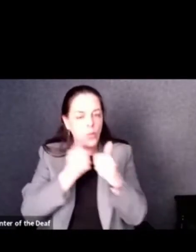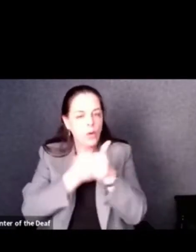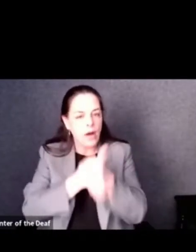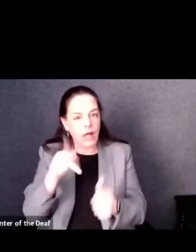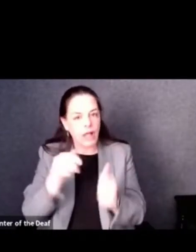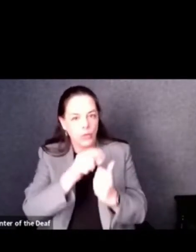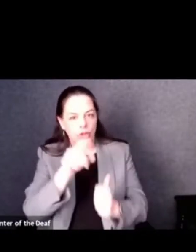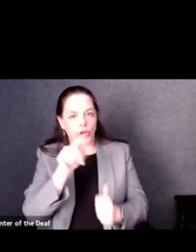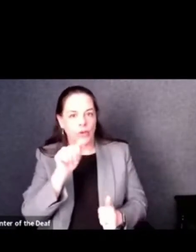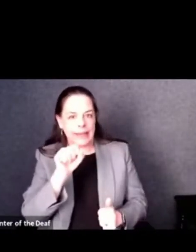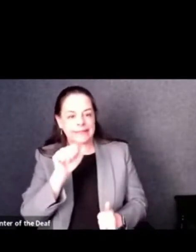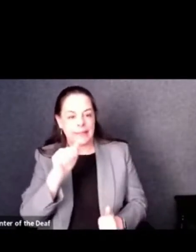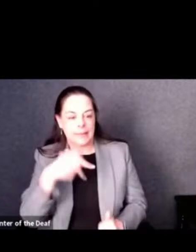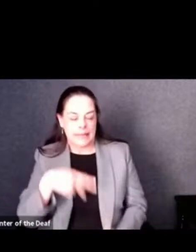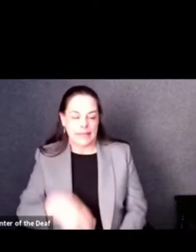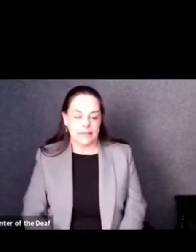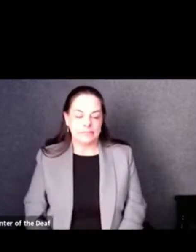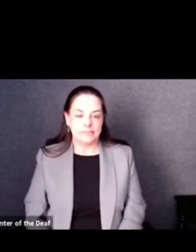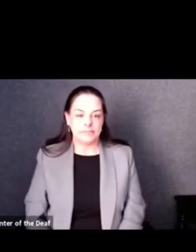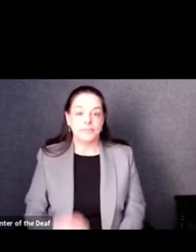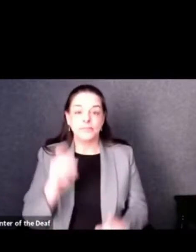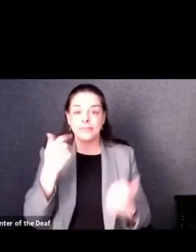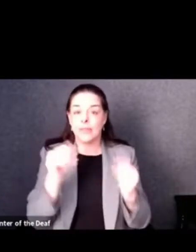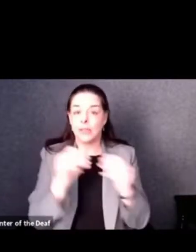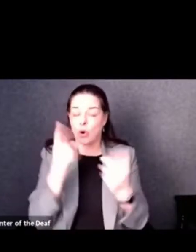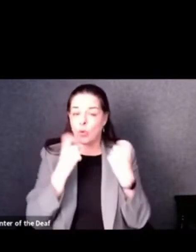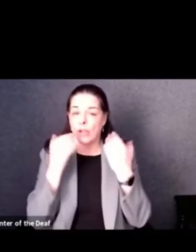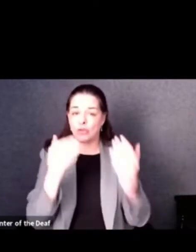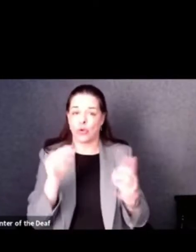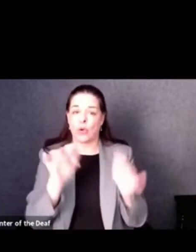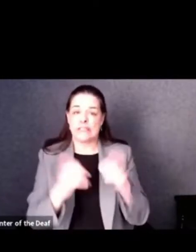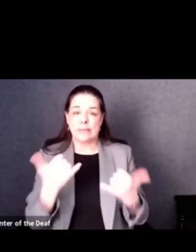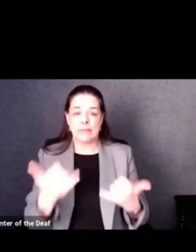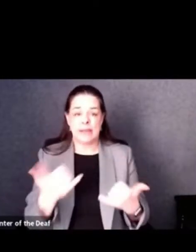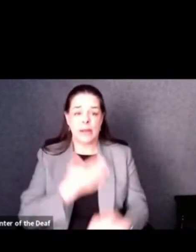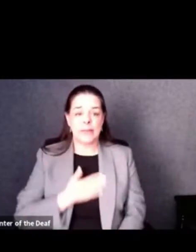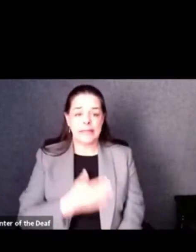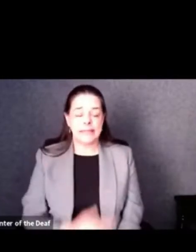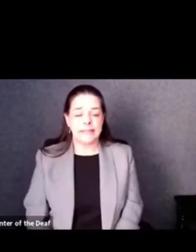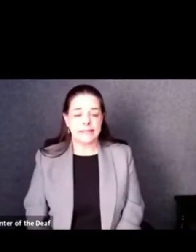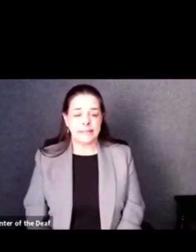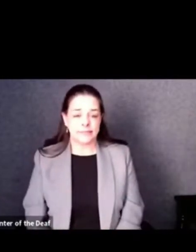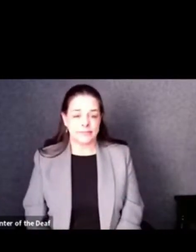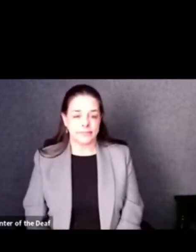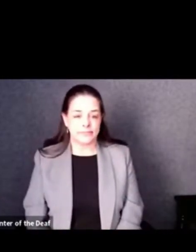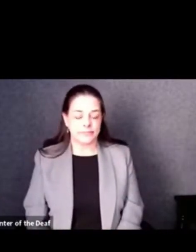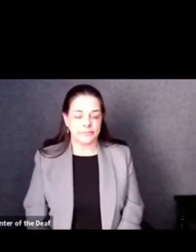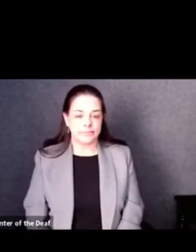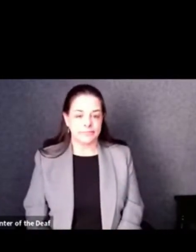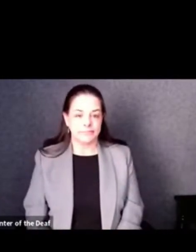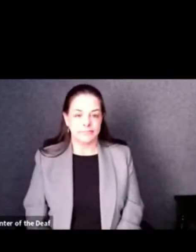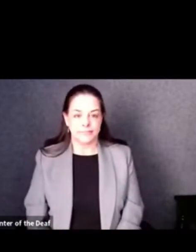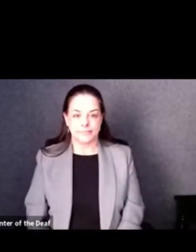can. All right. Any further questions, please go ahead and submit them now.